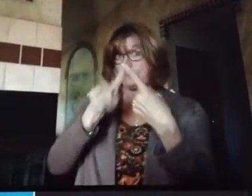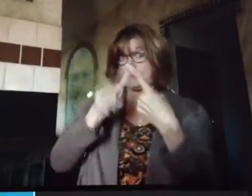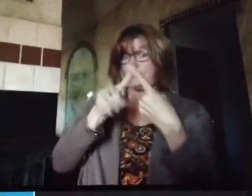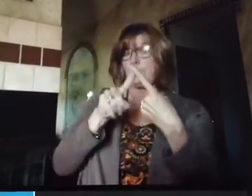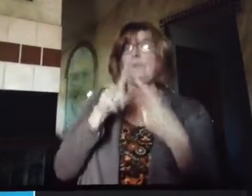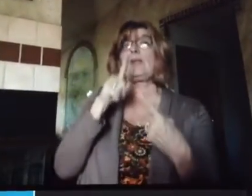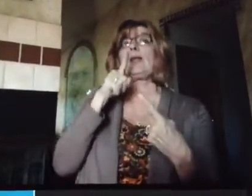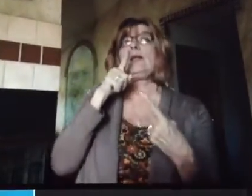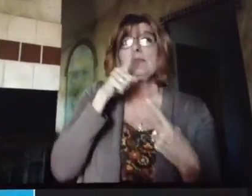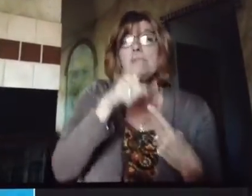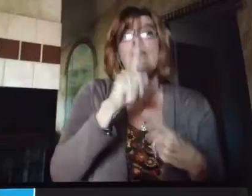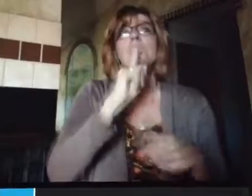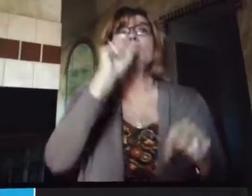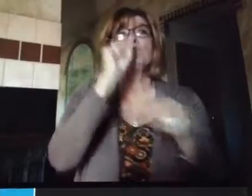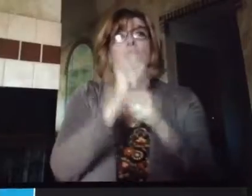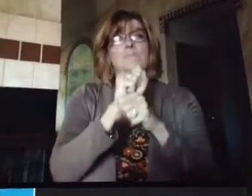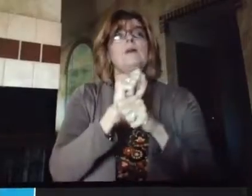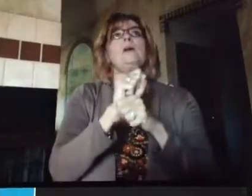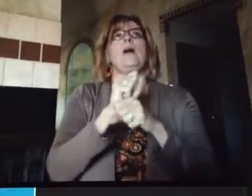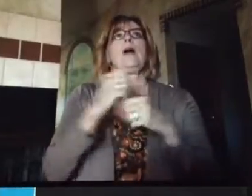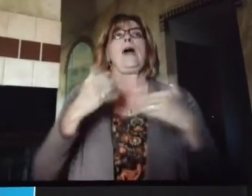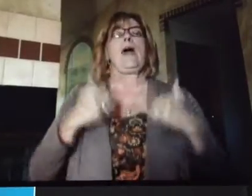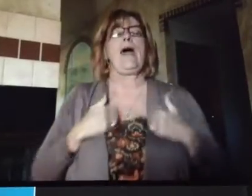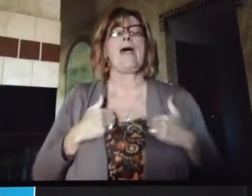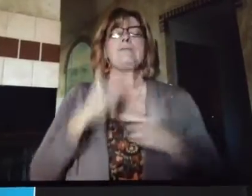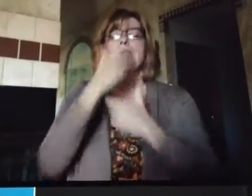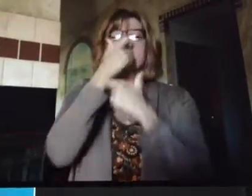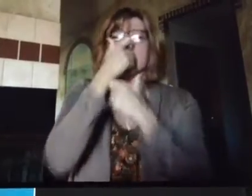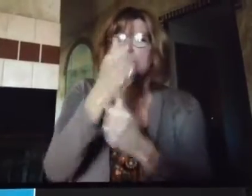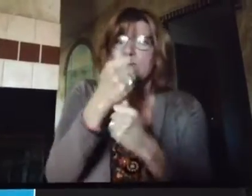they had 2 or 3 things in common.